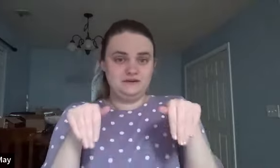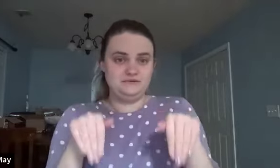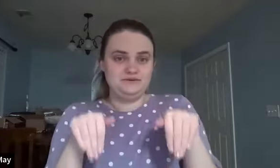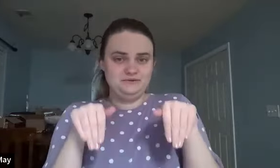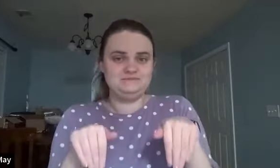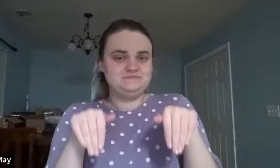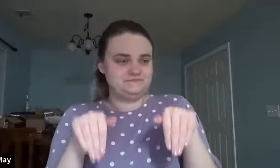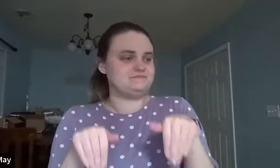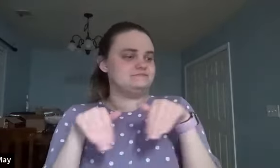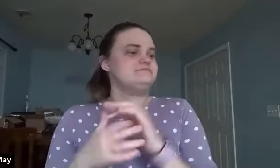Kangaroo.